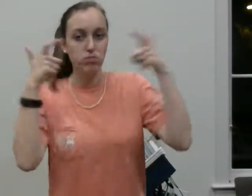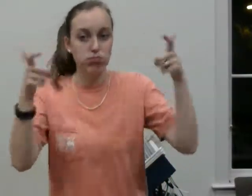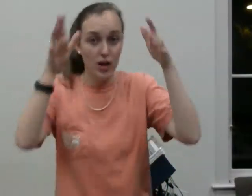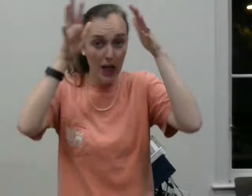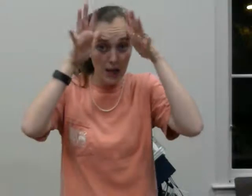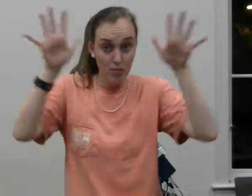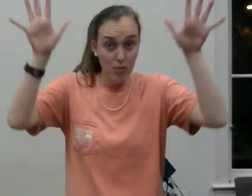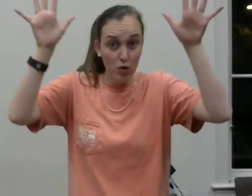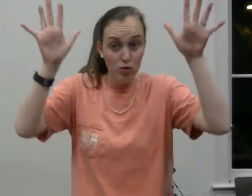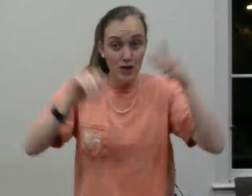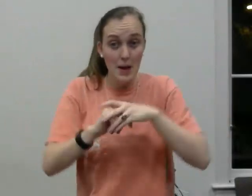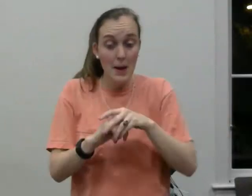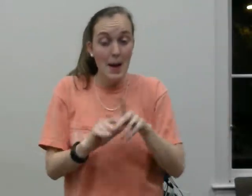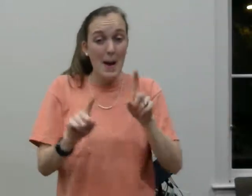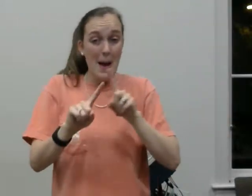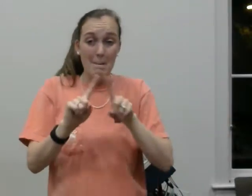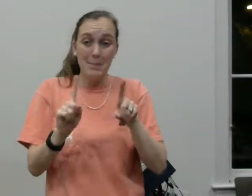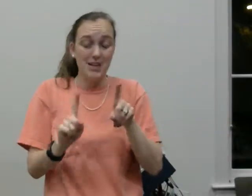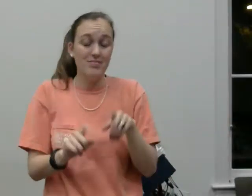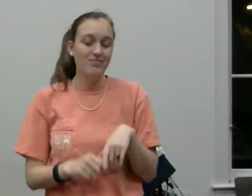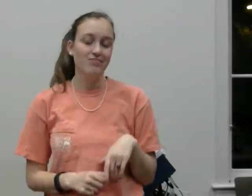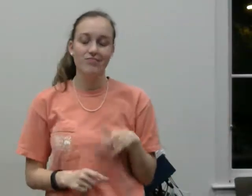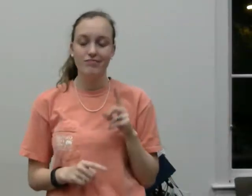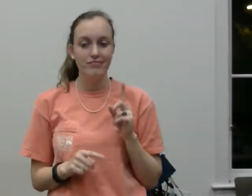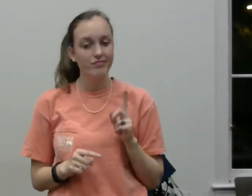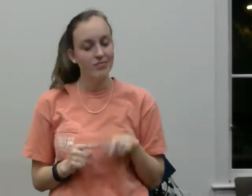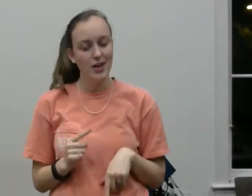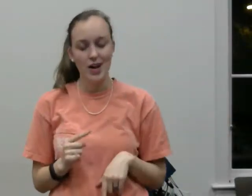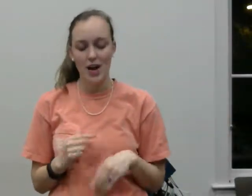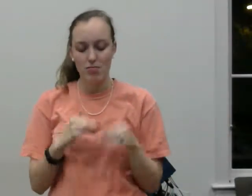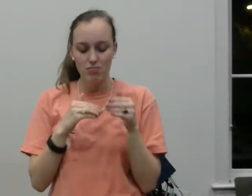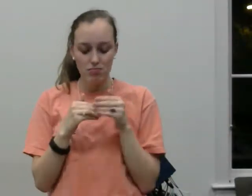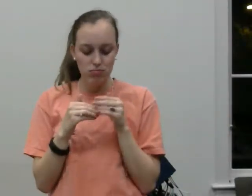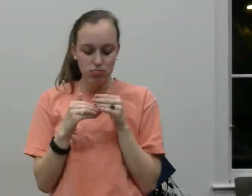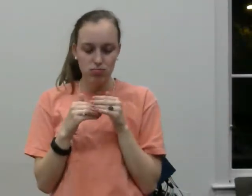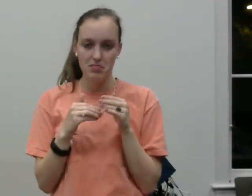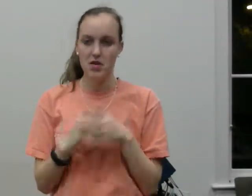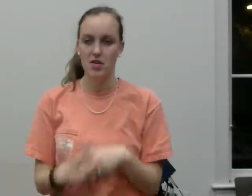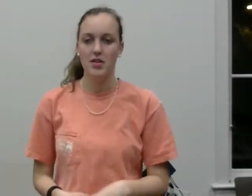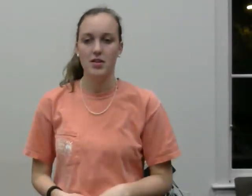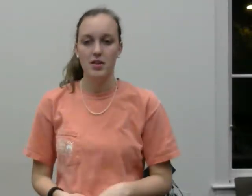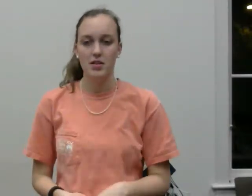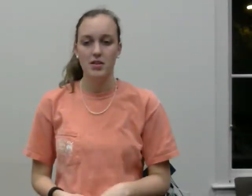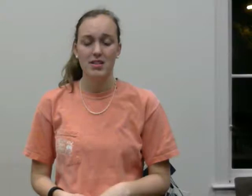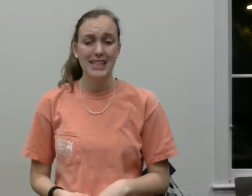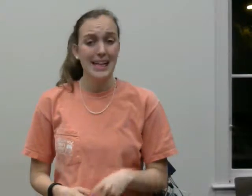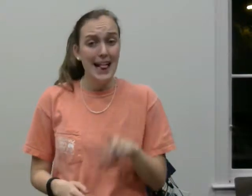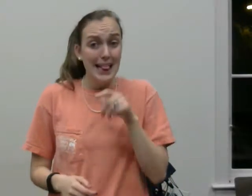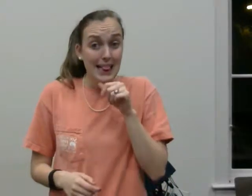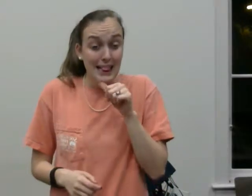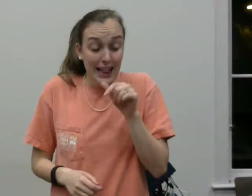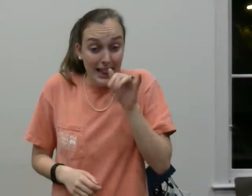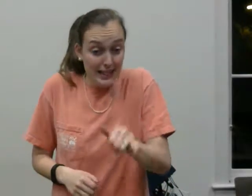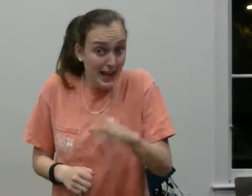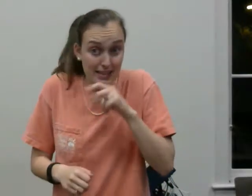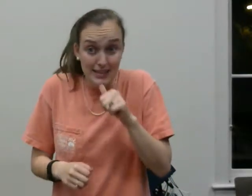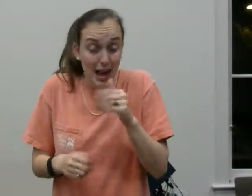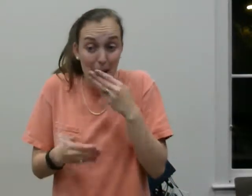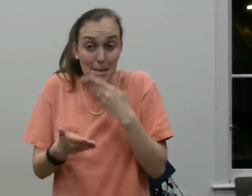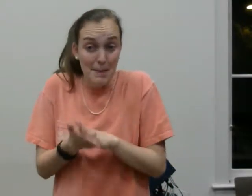But it was just no use. He was too little. But that wasn't the worst of his trouble. Mealtime presented quite a problem